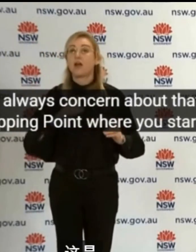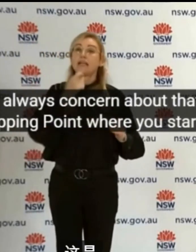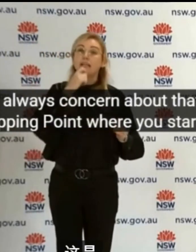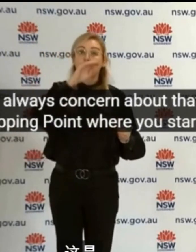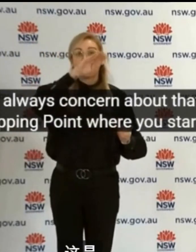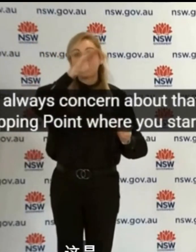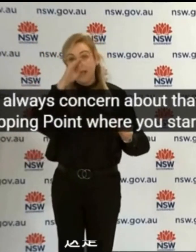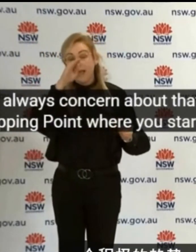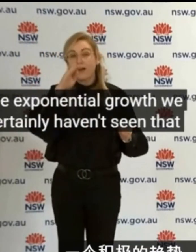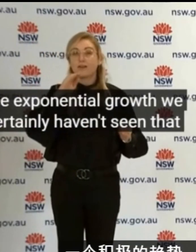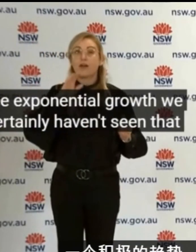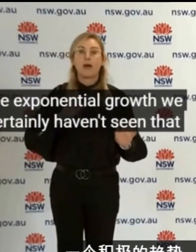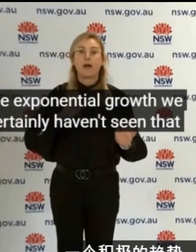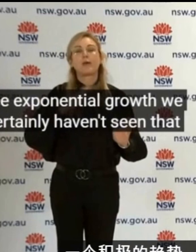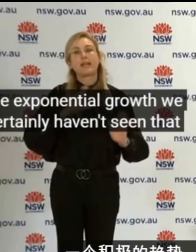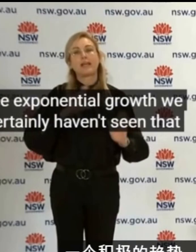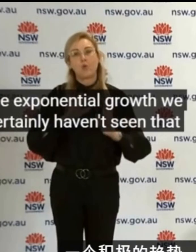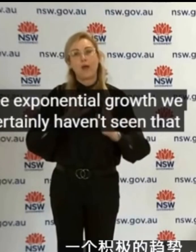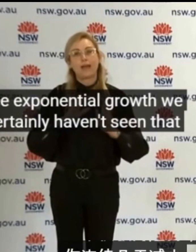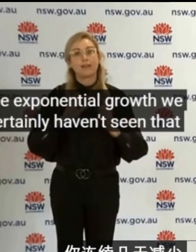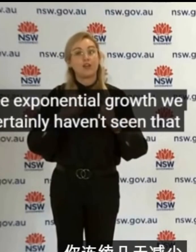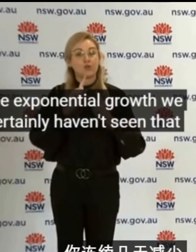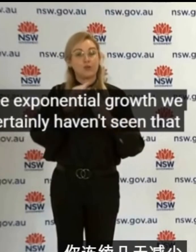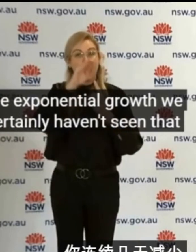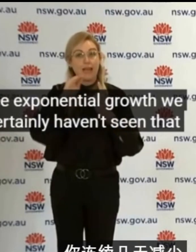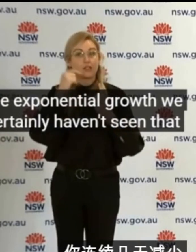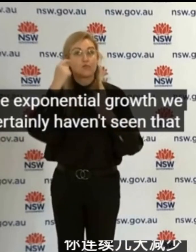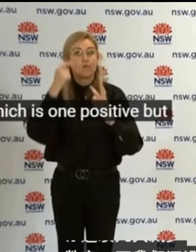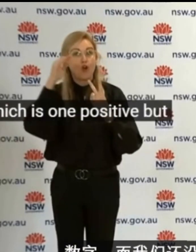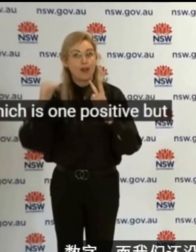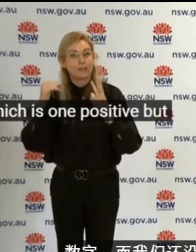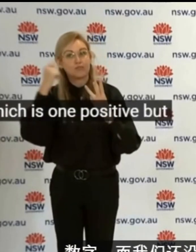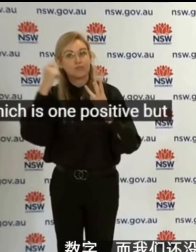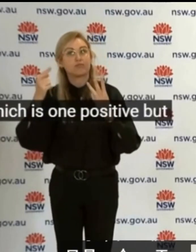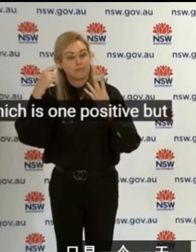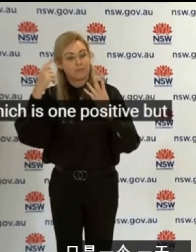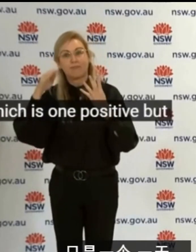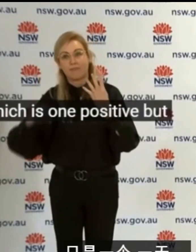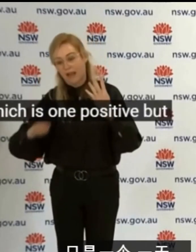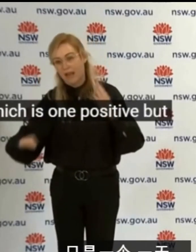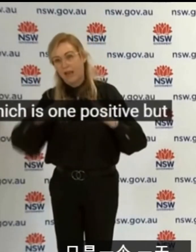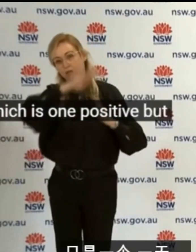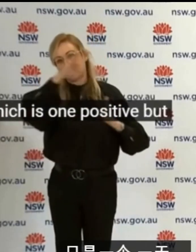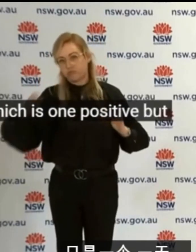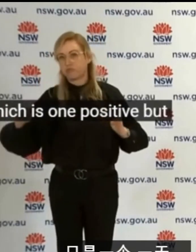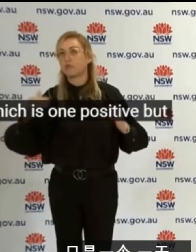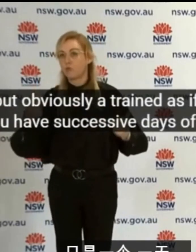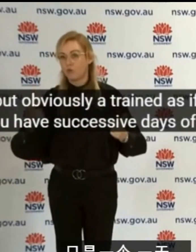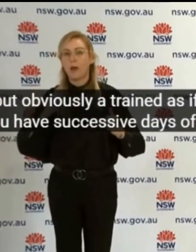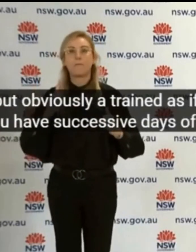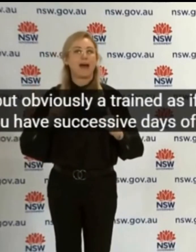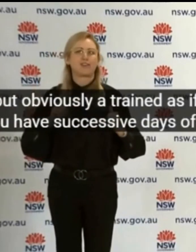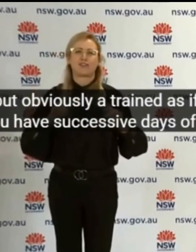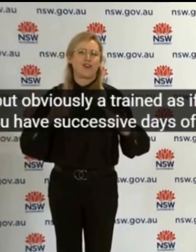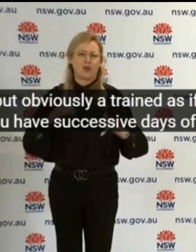obviously a trend is if you have successive days of a reduction in numbers, and we don't have that yet. It's only a day, but obviously, you know, as the days